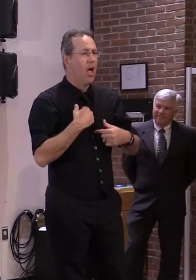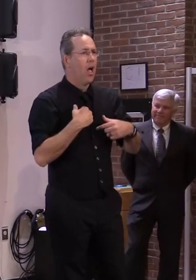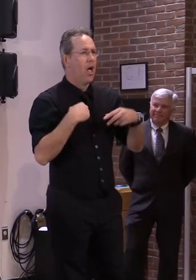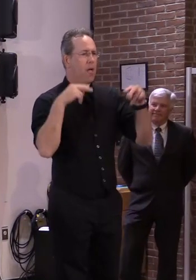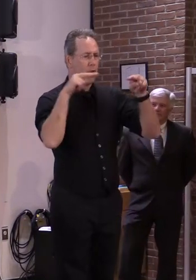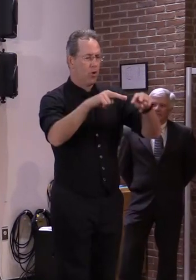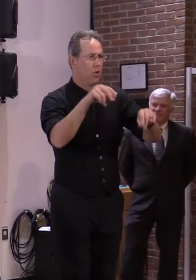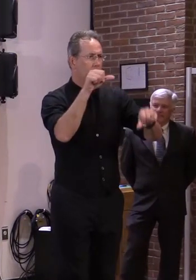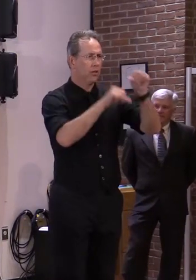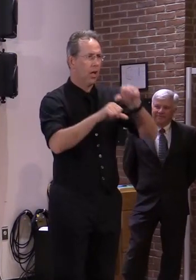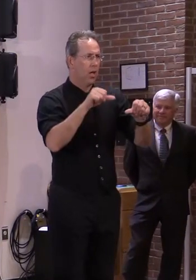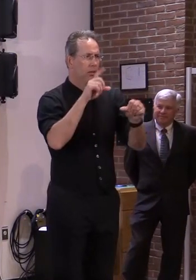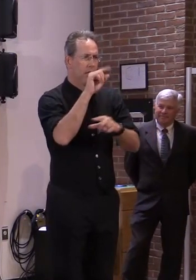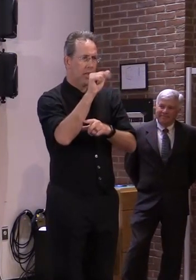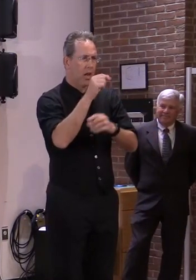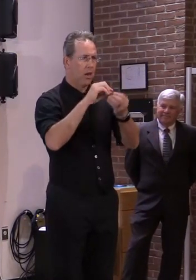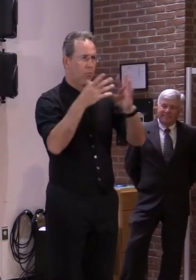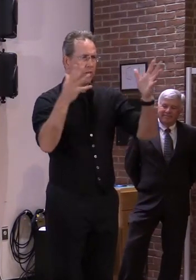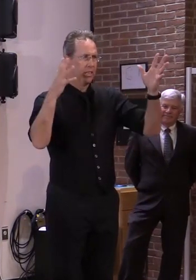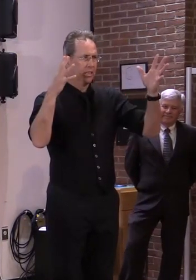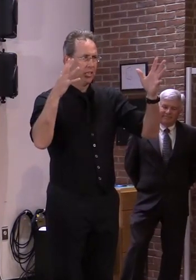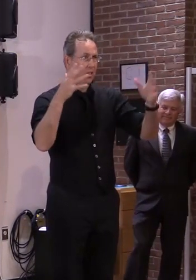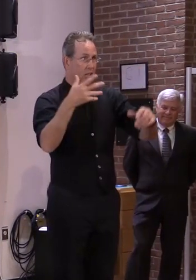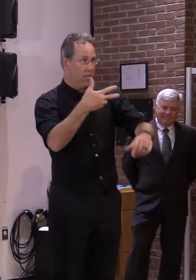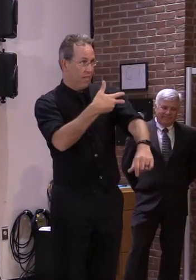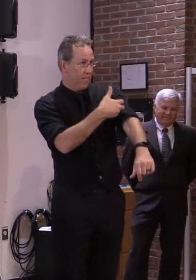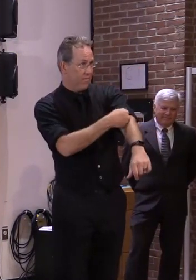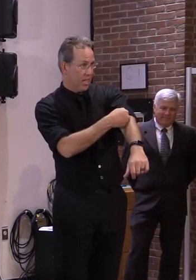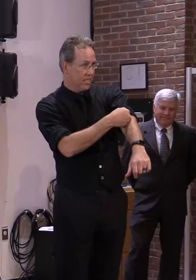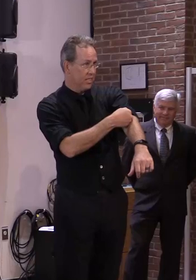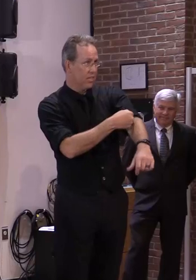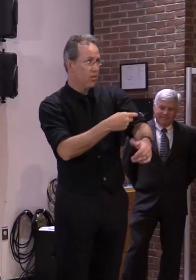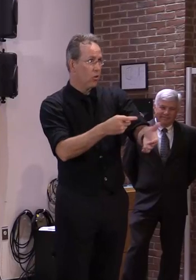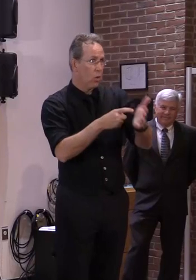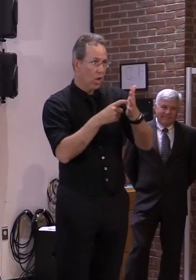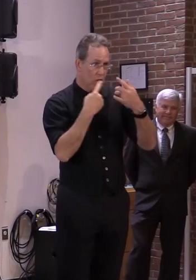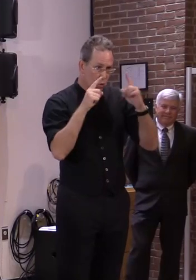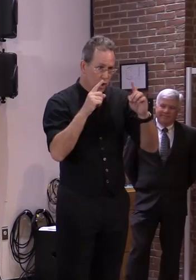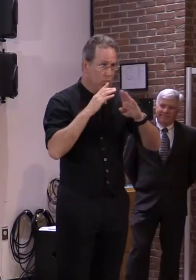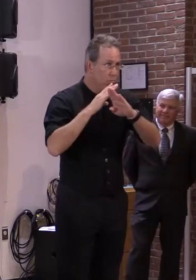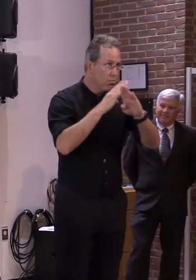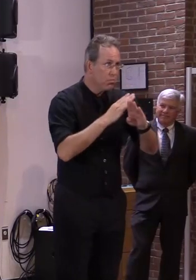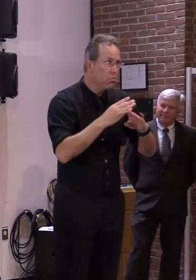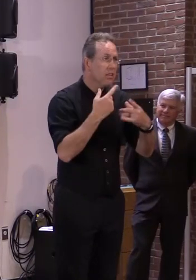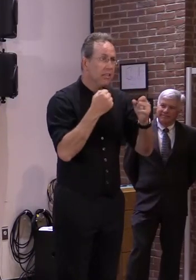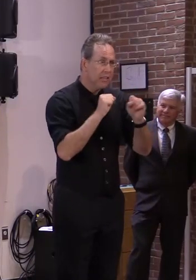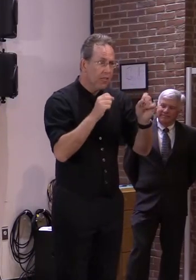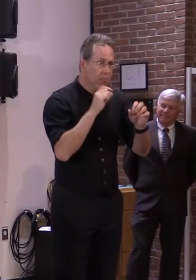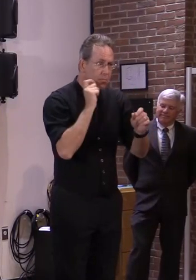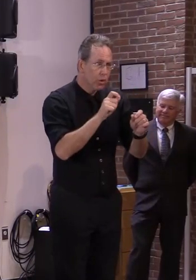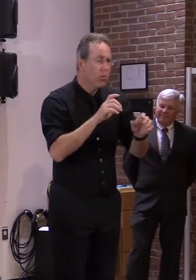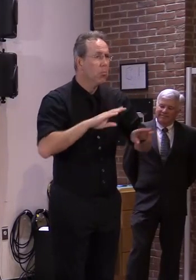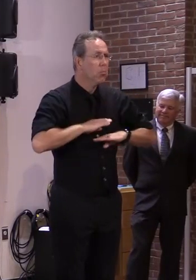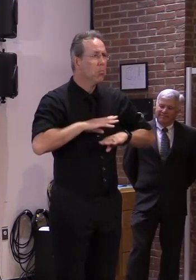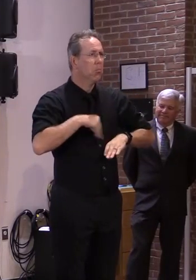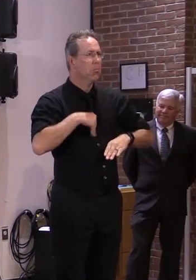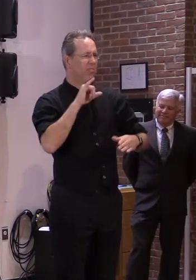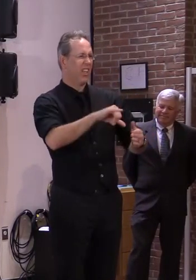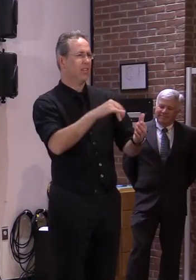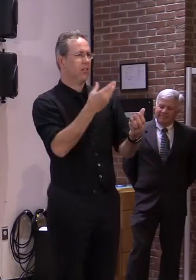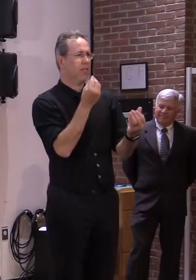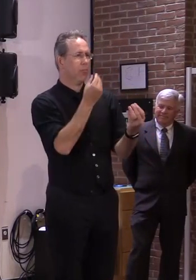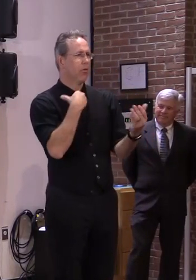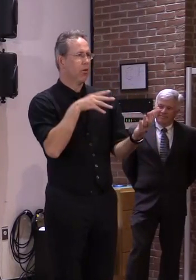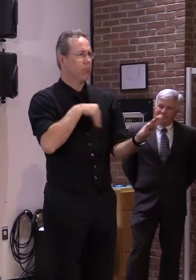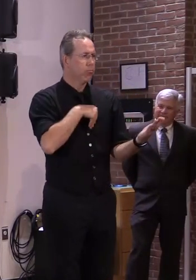me that vaccines are effective, they're safe, and we've seen how we benefited in the state as a